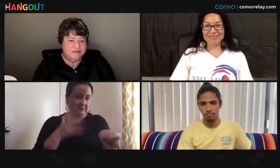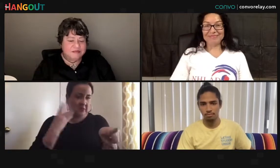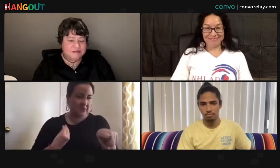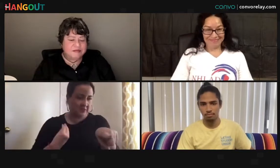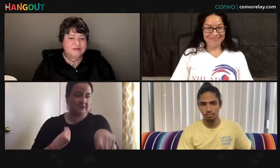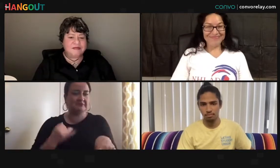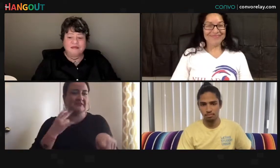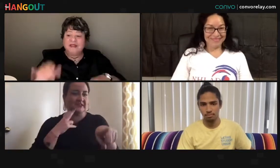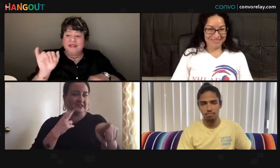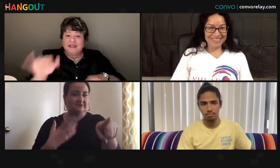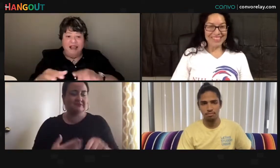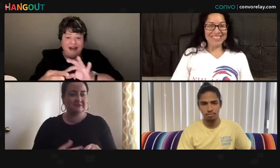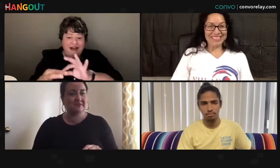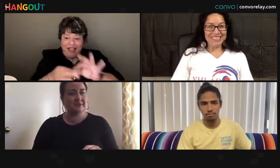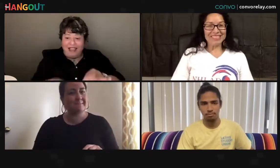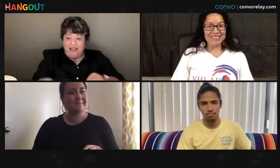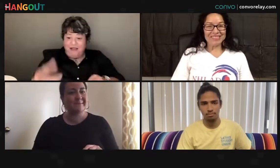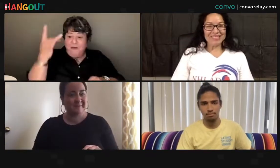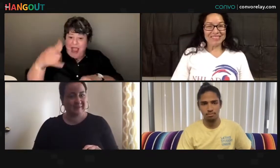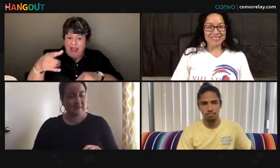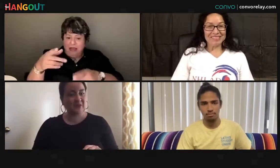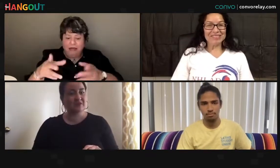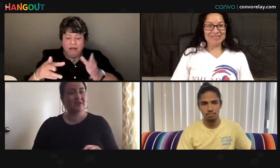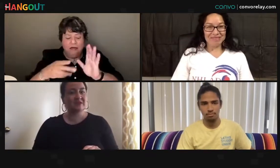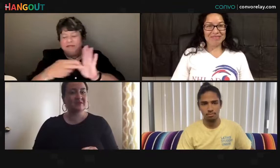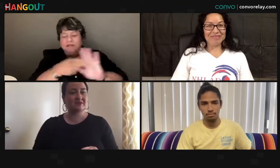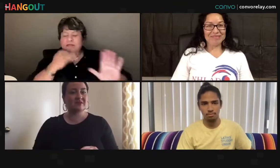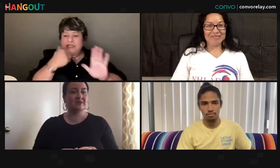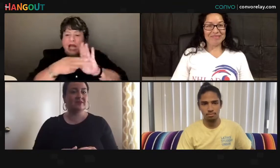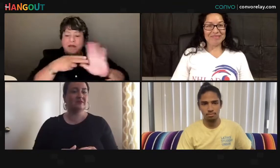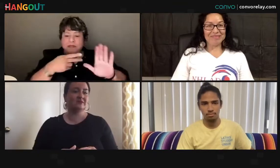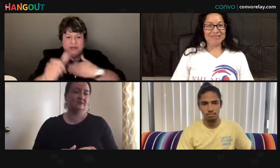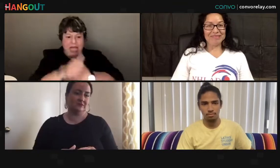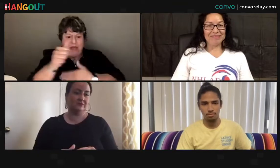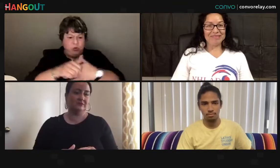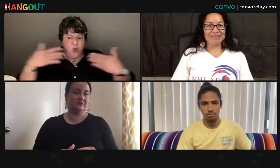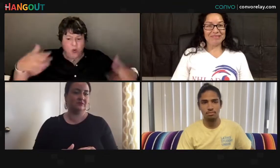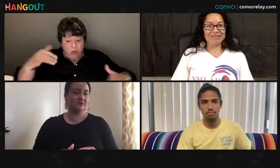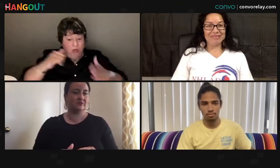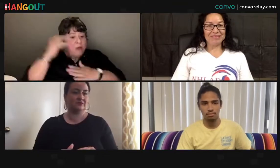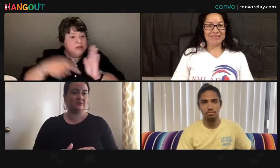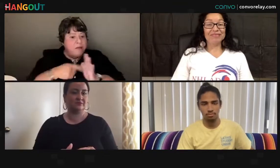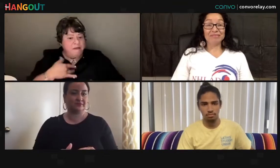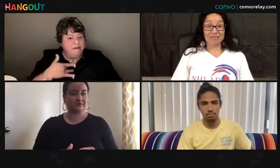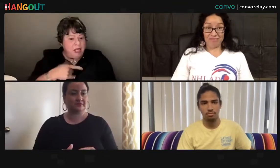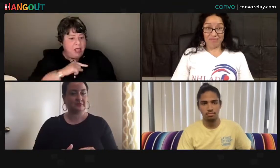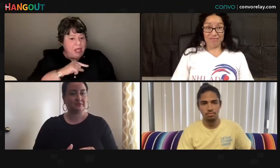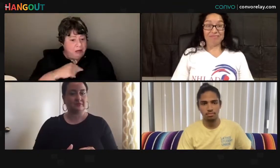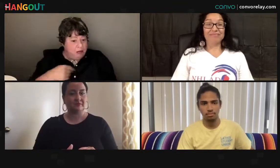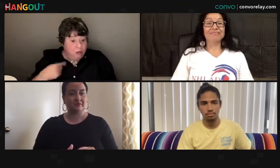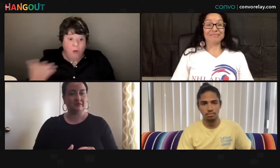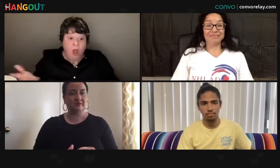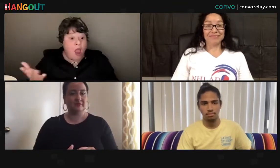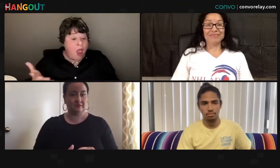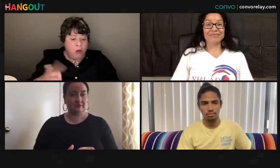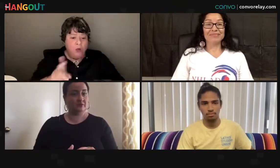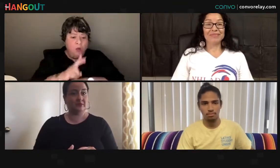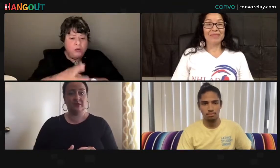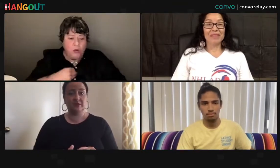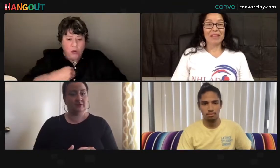go with Ivy and then Polona. Ivy here. Actually, what you talked about and that misconception can be extremely dangerous. And sometimes what I